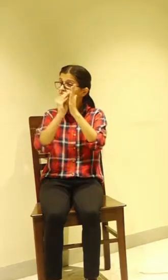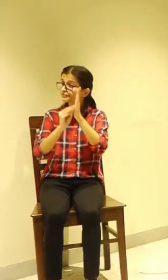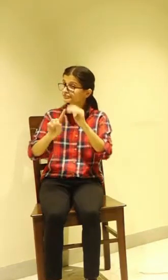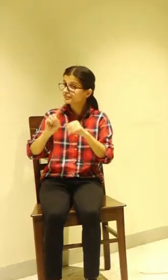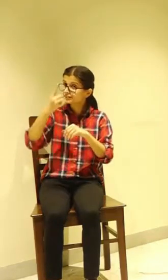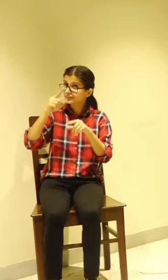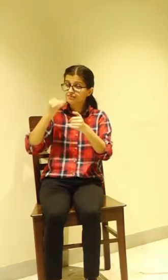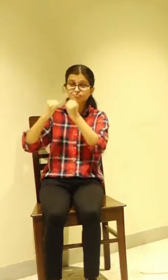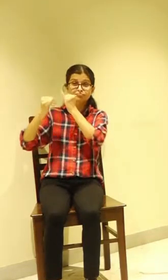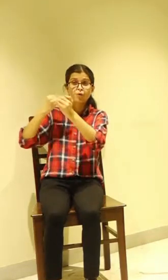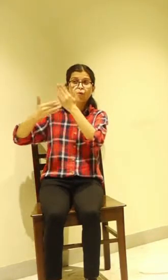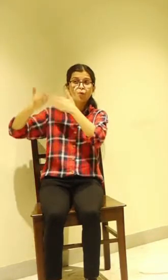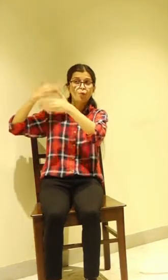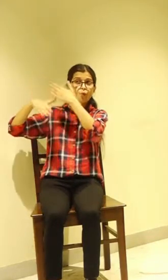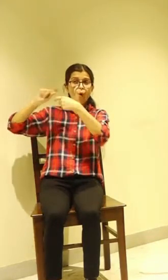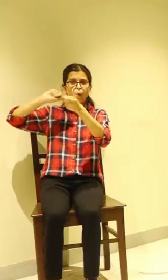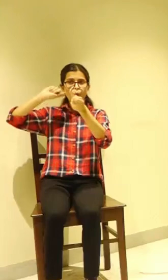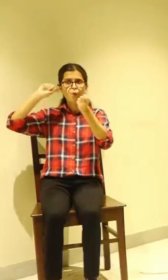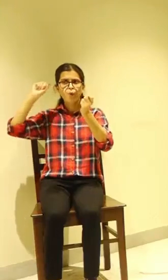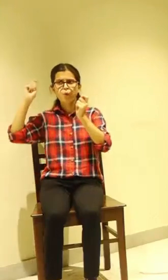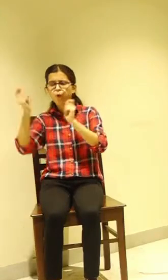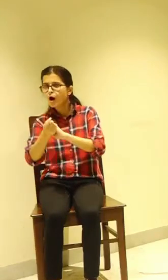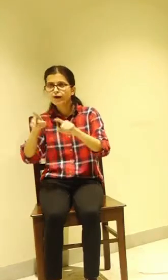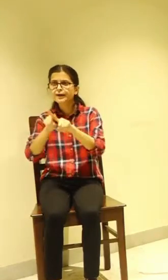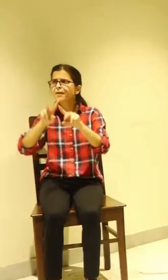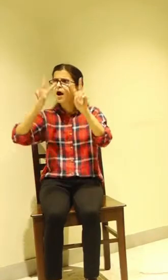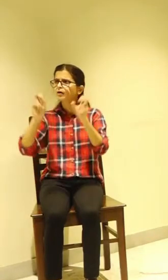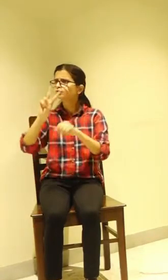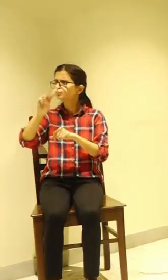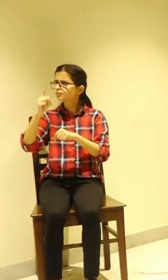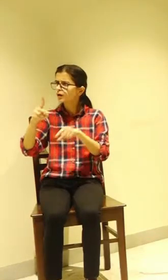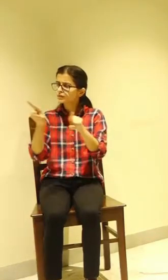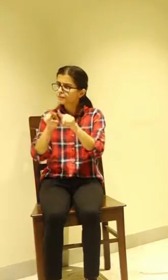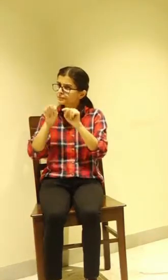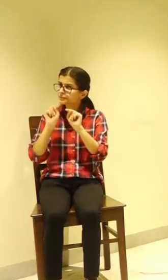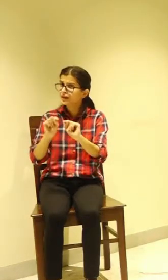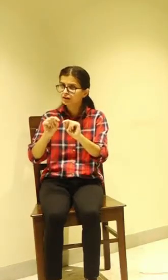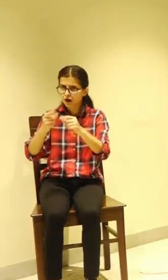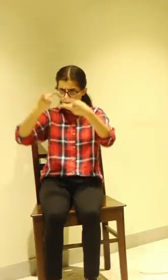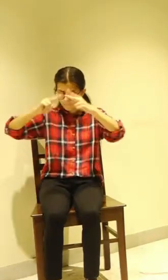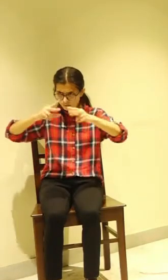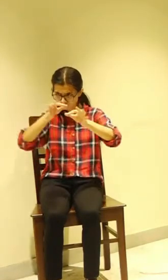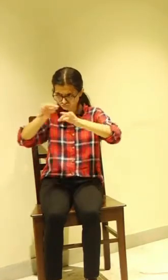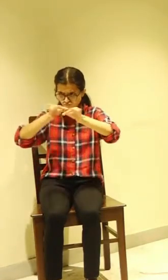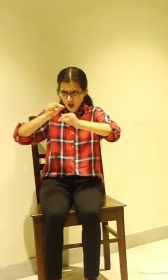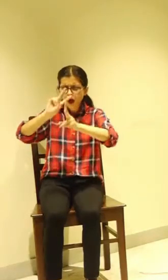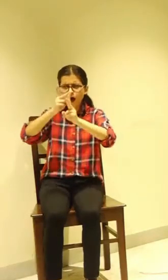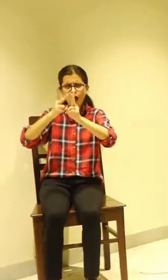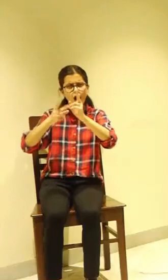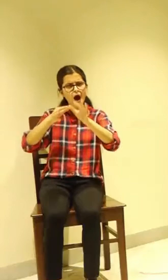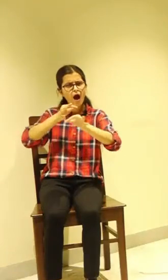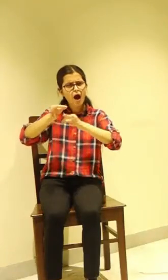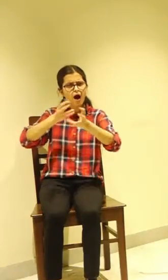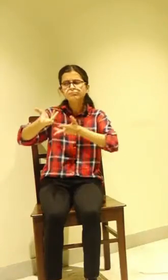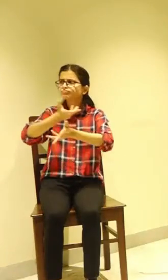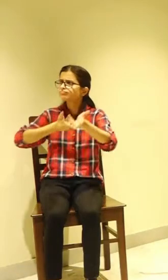happened, the history of the evolution of Article 21 and how courts have interpreted it, how they have expanded what it